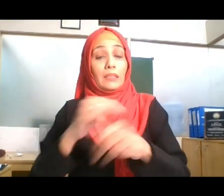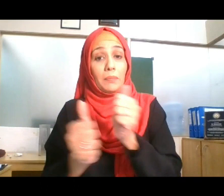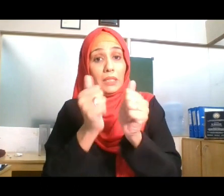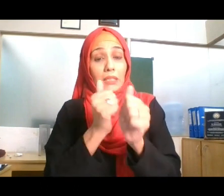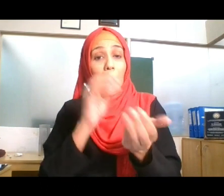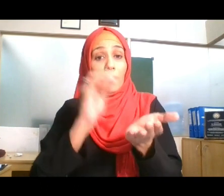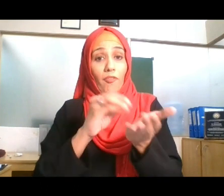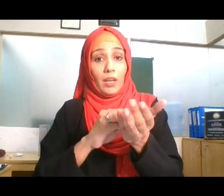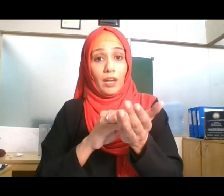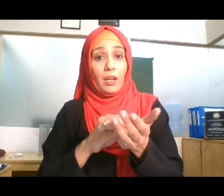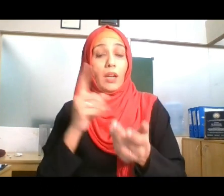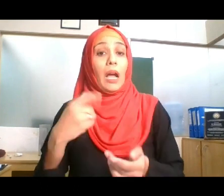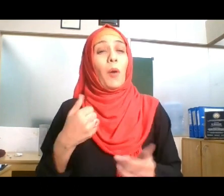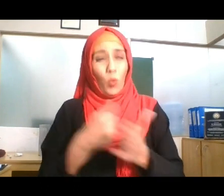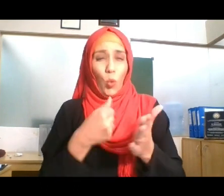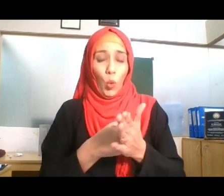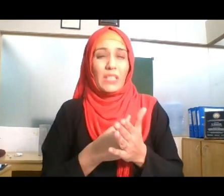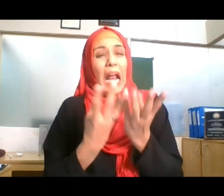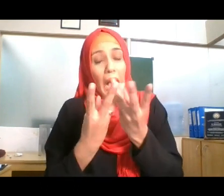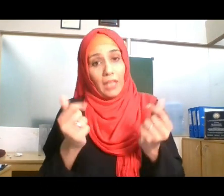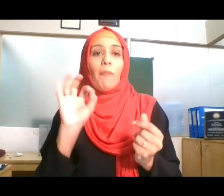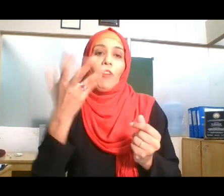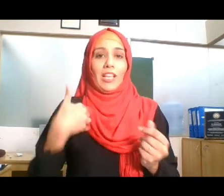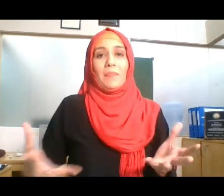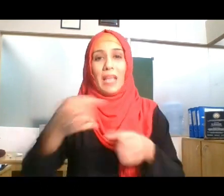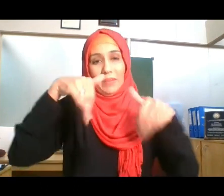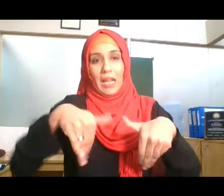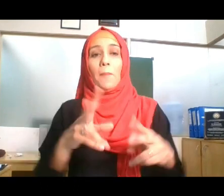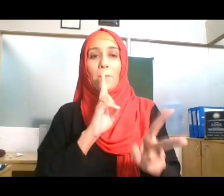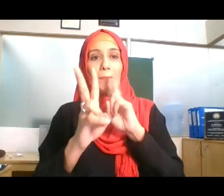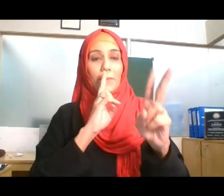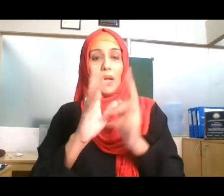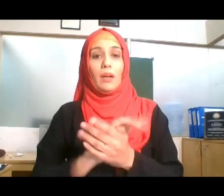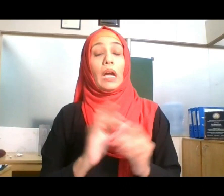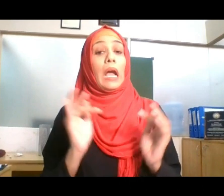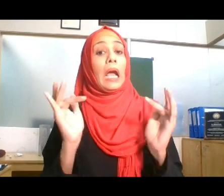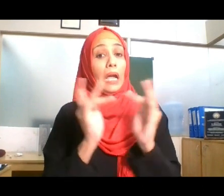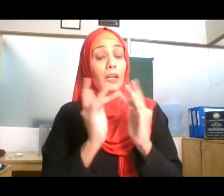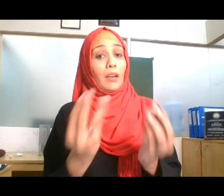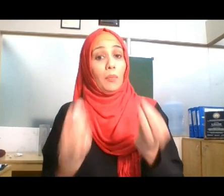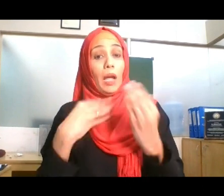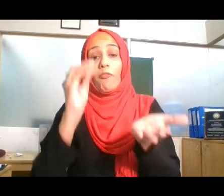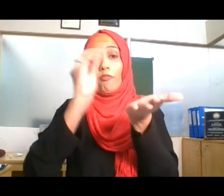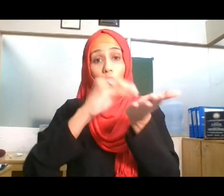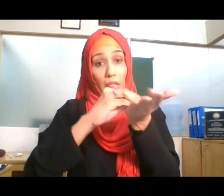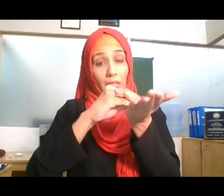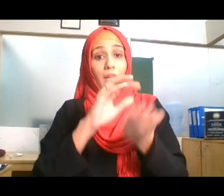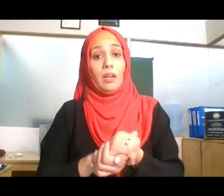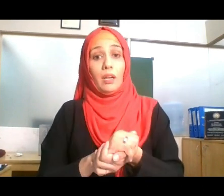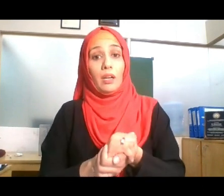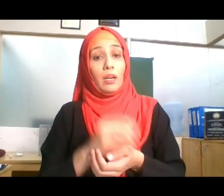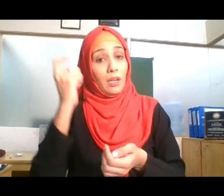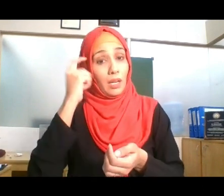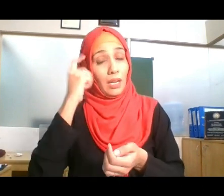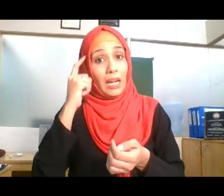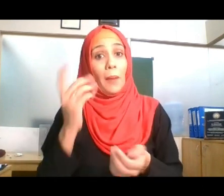to overcome, all of us that are on this platform. And the internet offers us that opportunity to foster greater